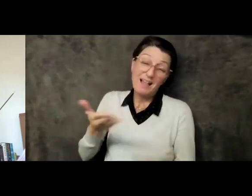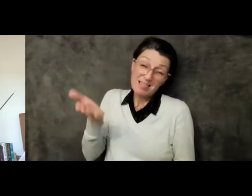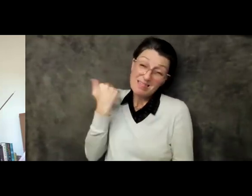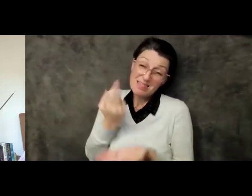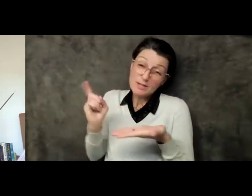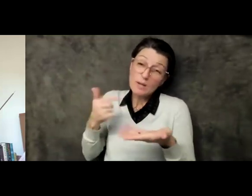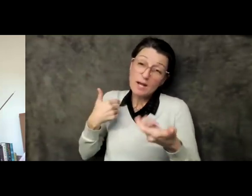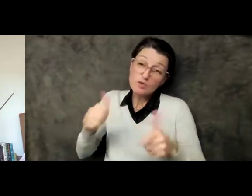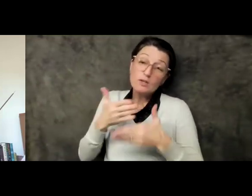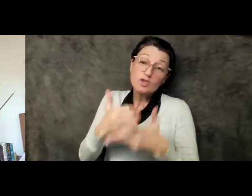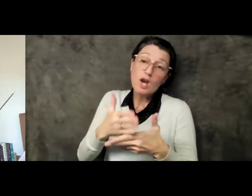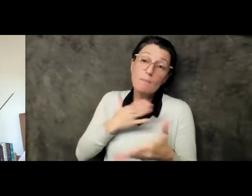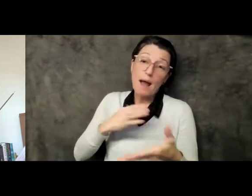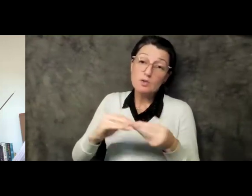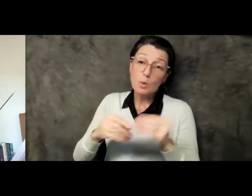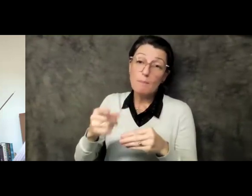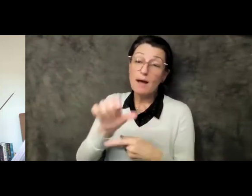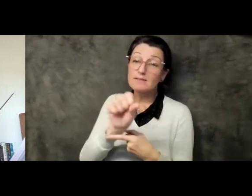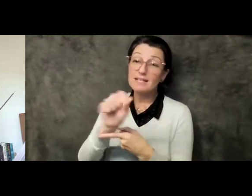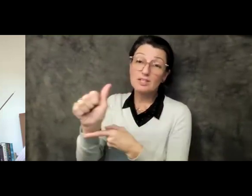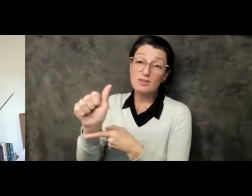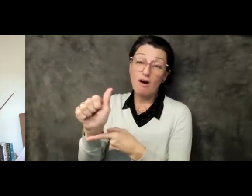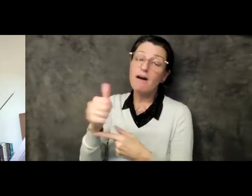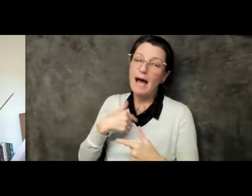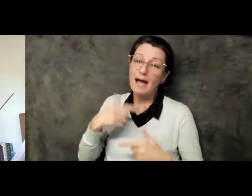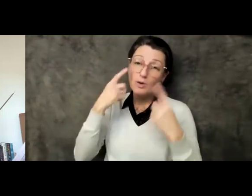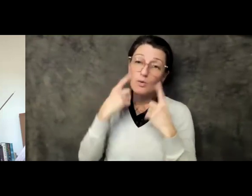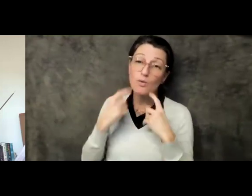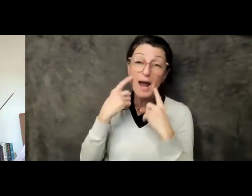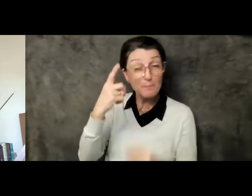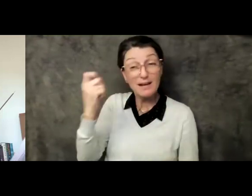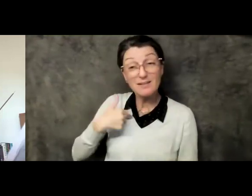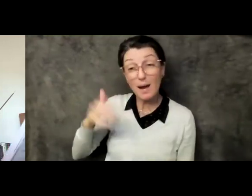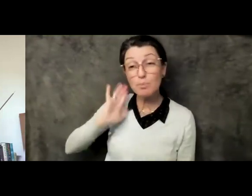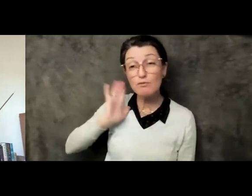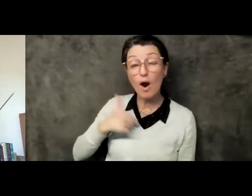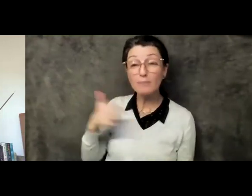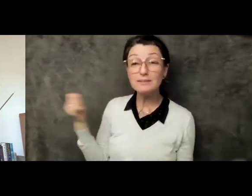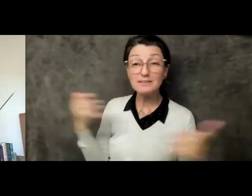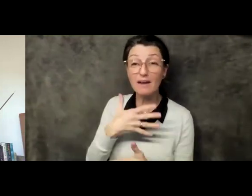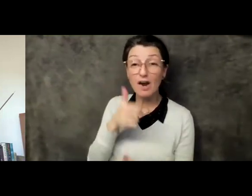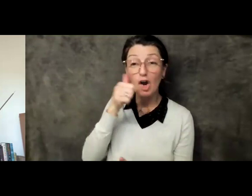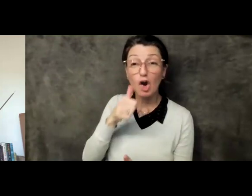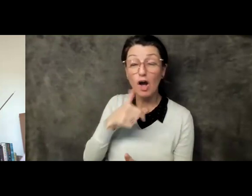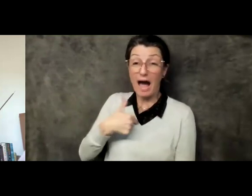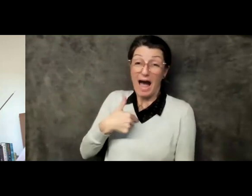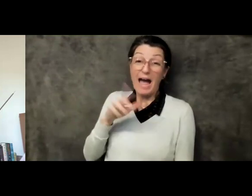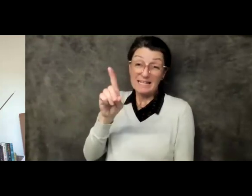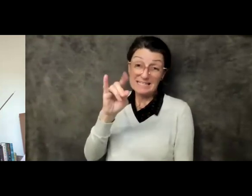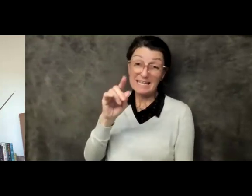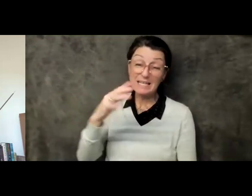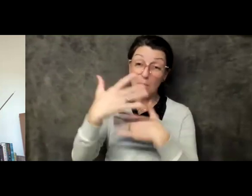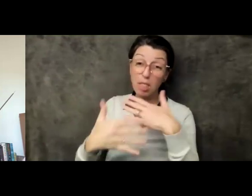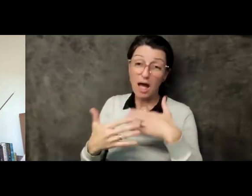week. Because I was once that terrified girl, and covering myself with blood was what I